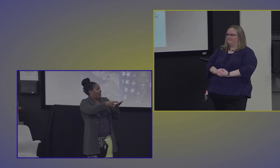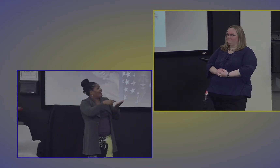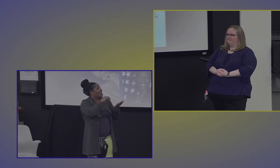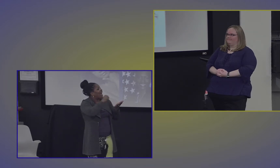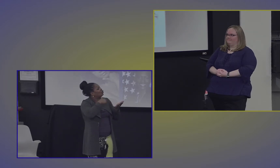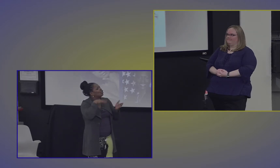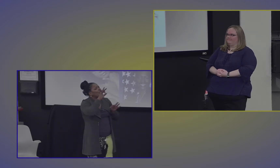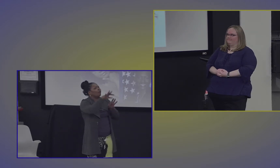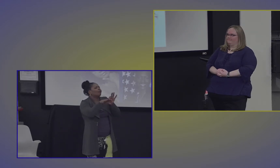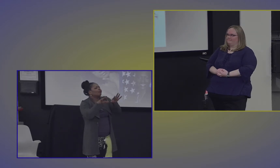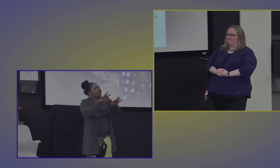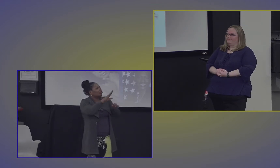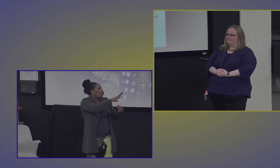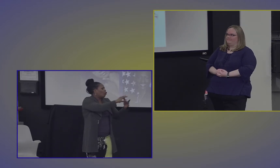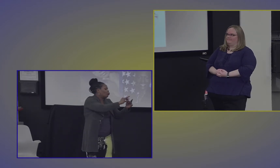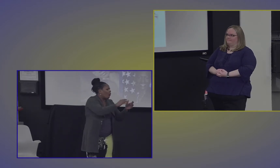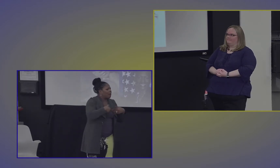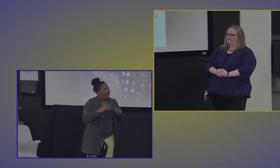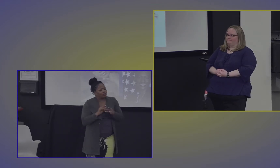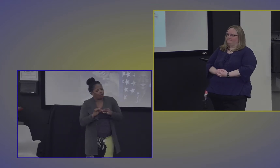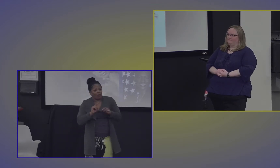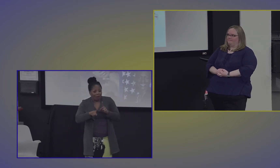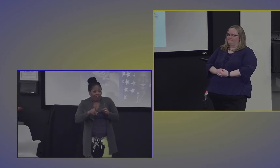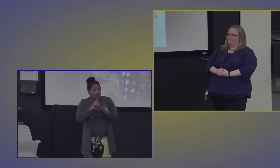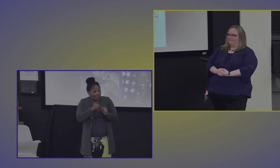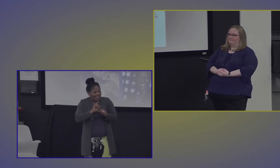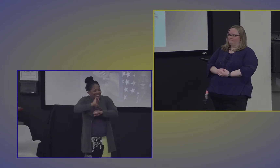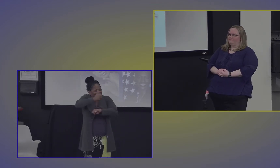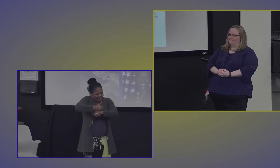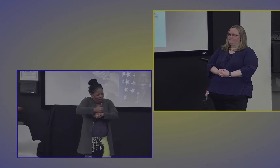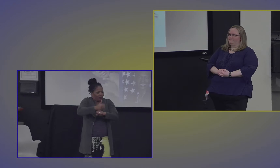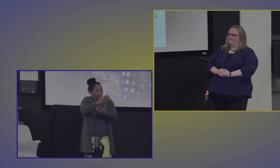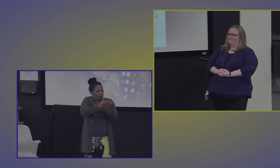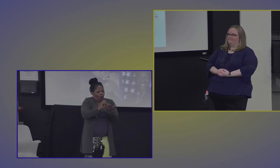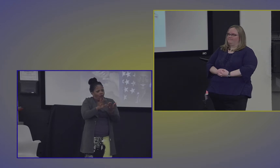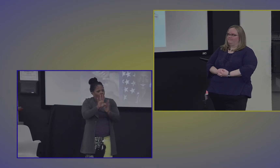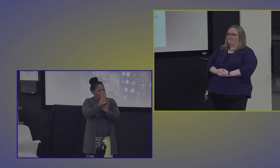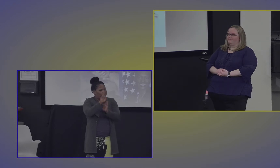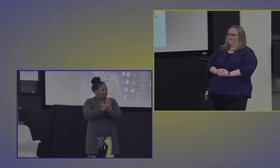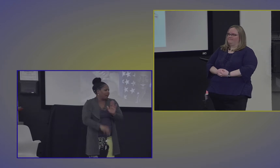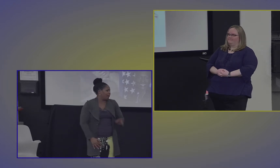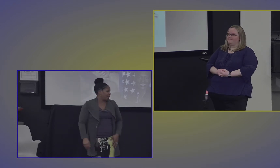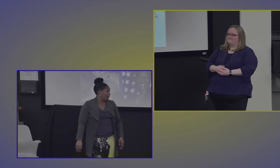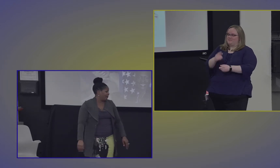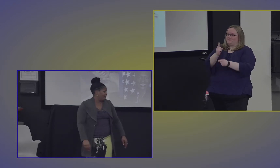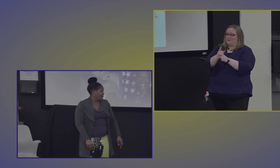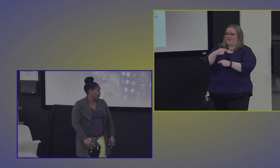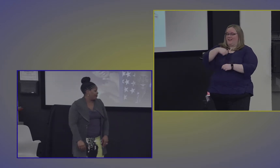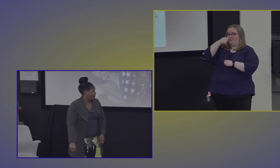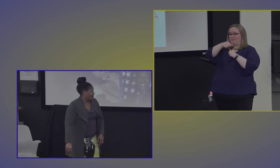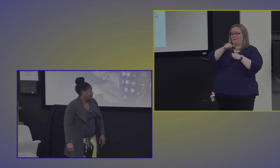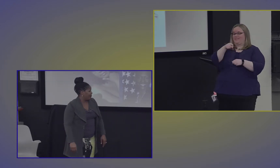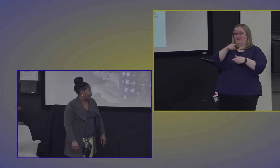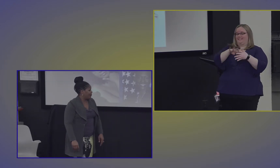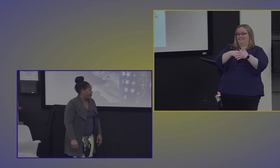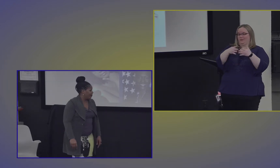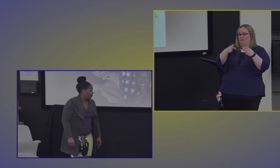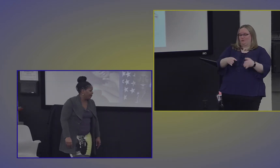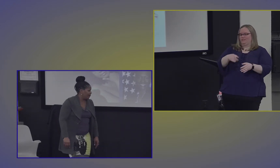has to be. That has to be part of the conversation. So you share your story, and I share my story, but it has to become more formalized that this is part